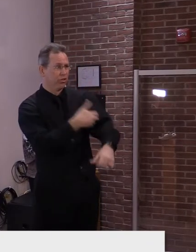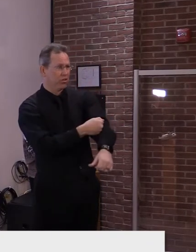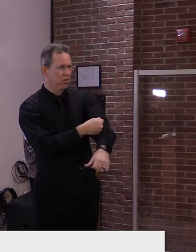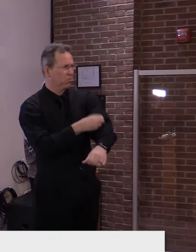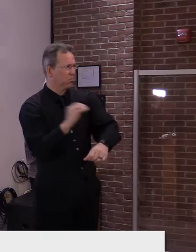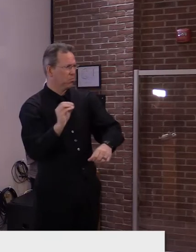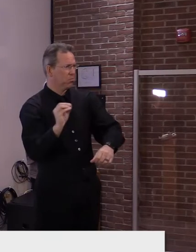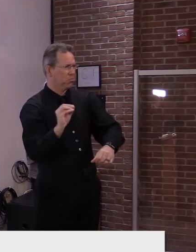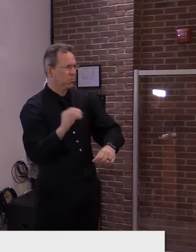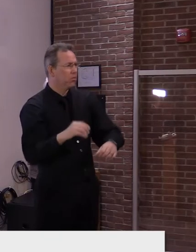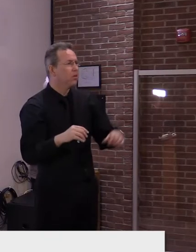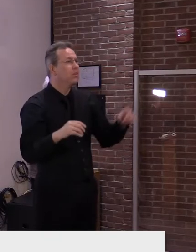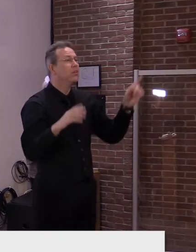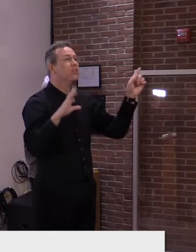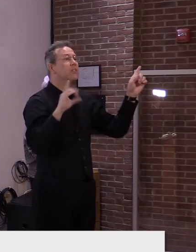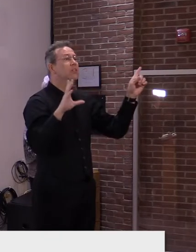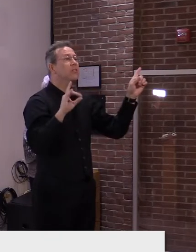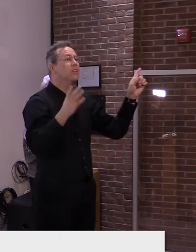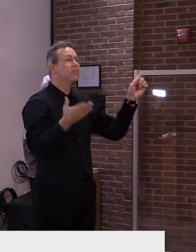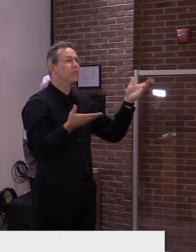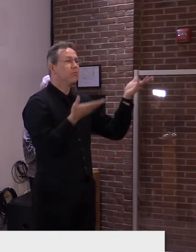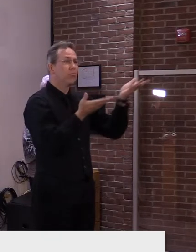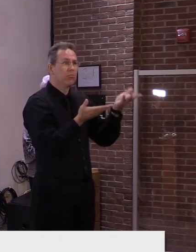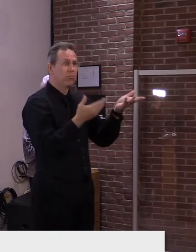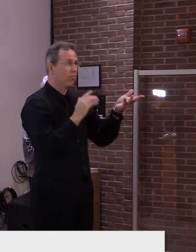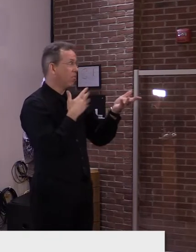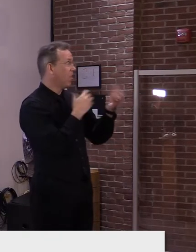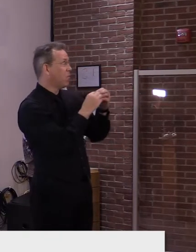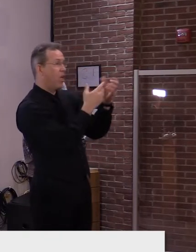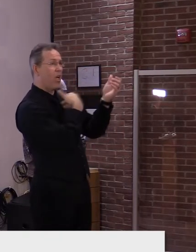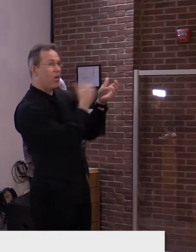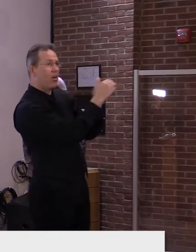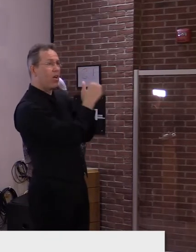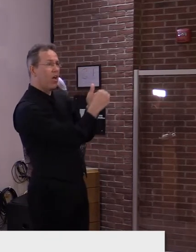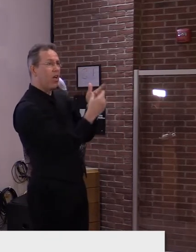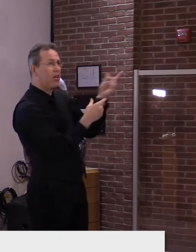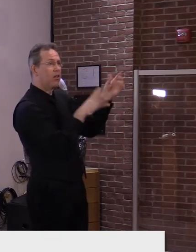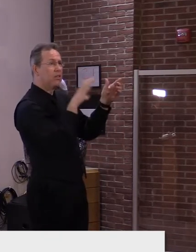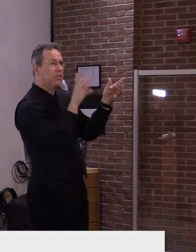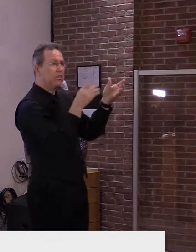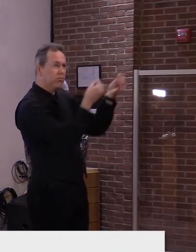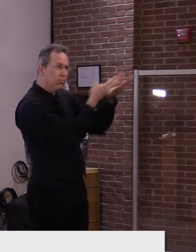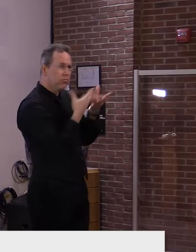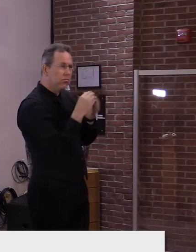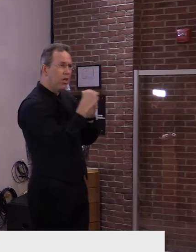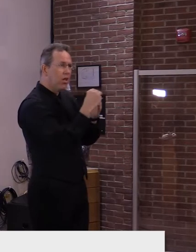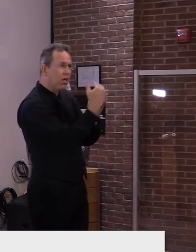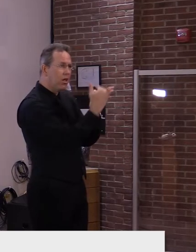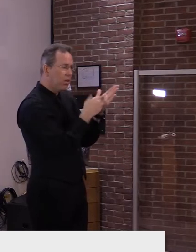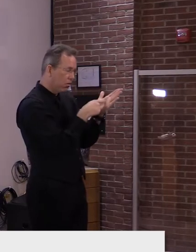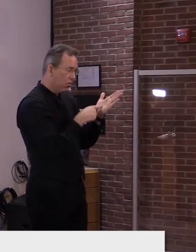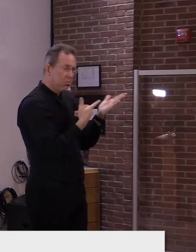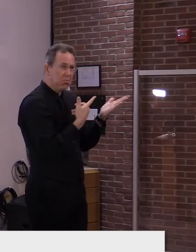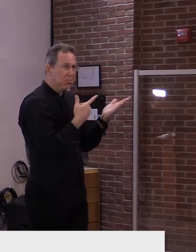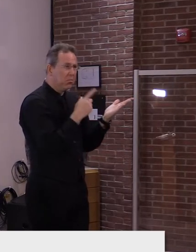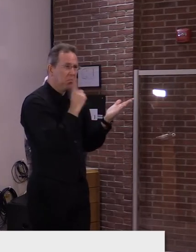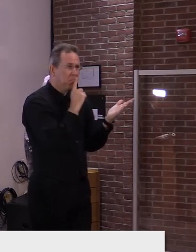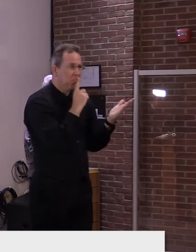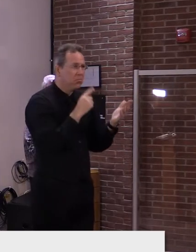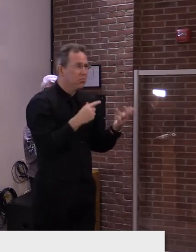and providing us guidance in the future and coming up with whether it's going to be another booster shot or what it's going to mean.